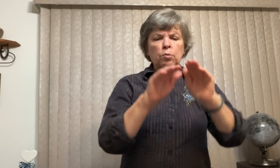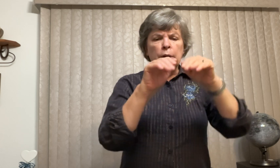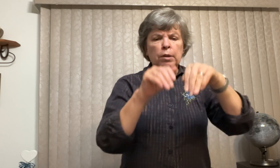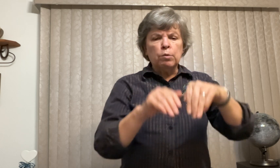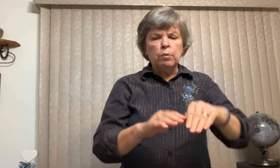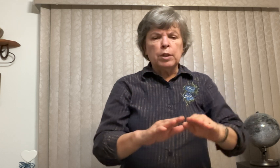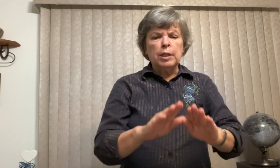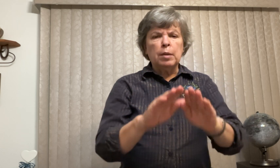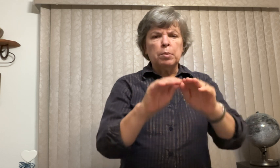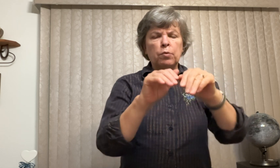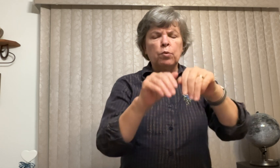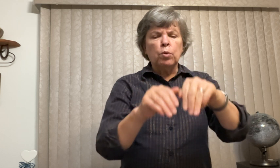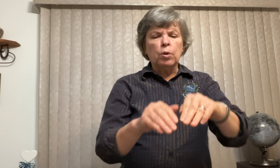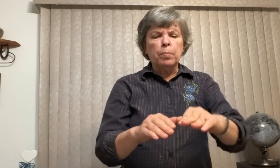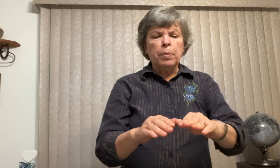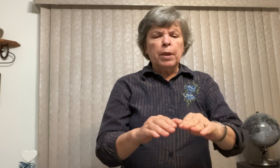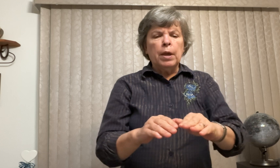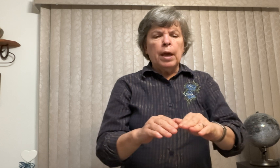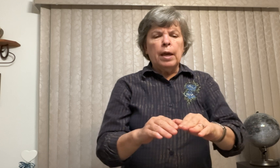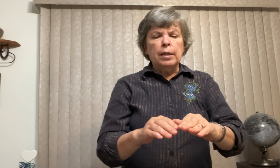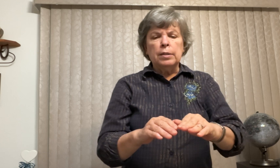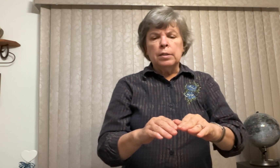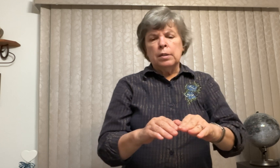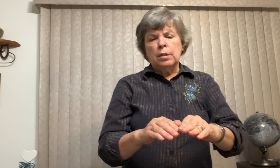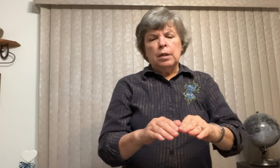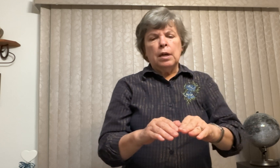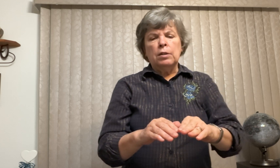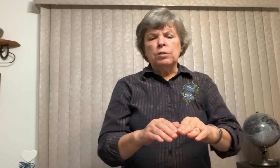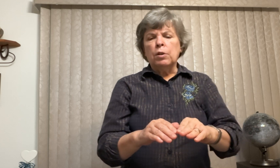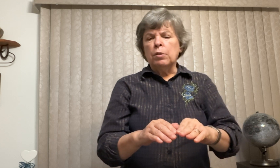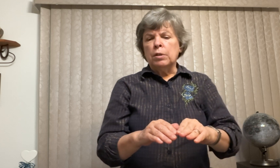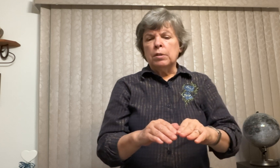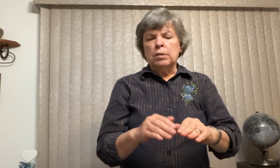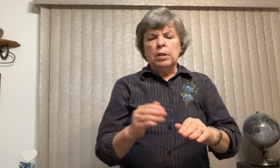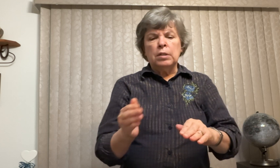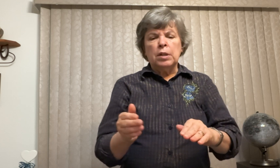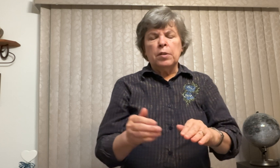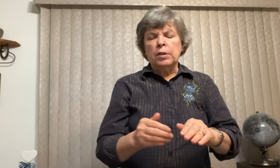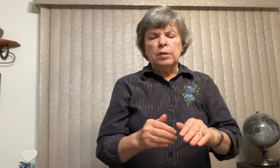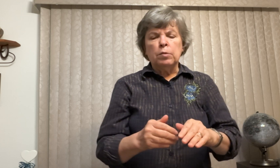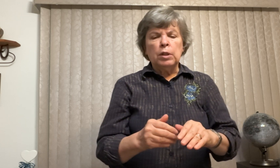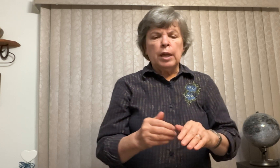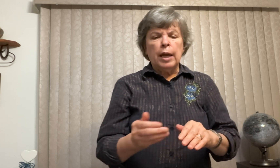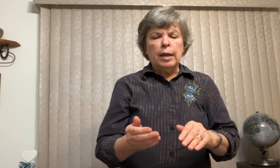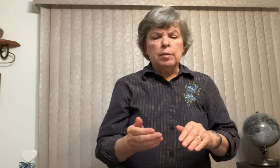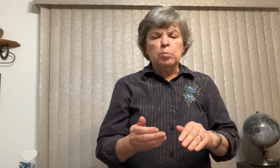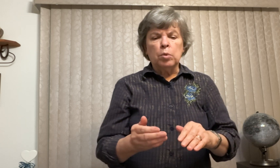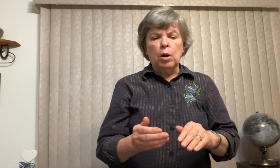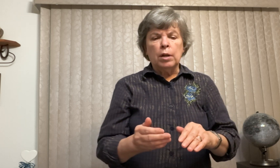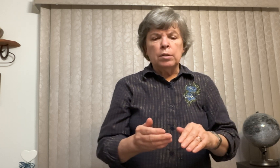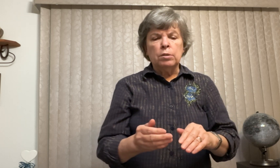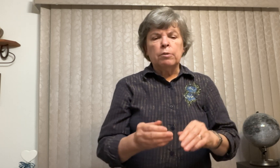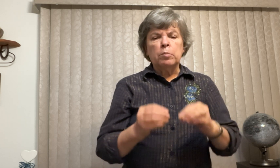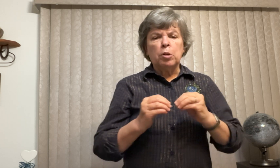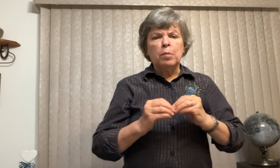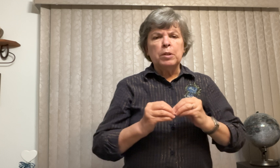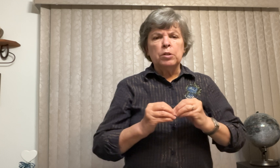waves. We've done that before, and I don't know that it does anything to really add abroad, so I would probably just